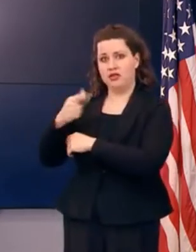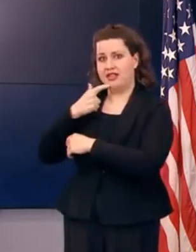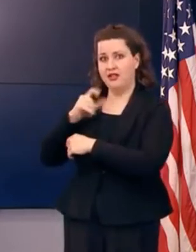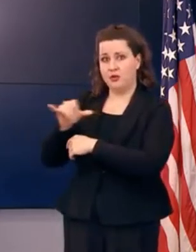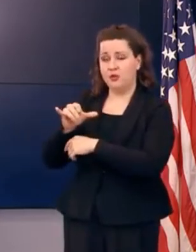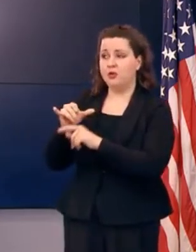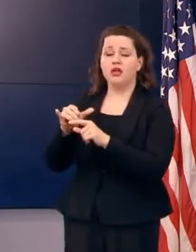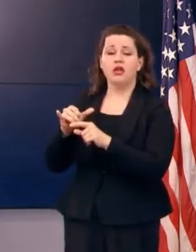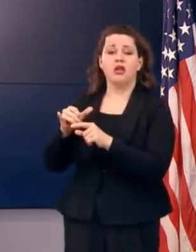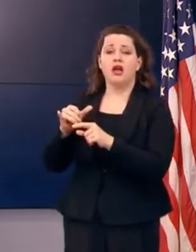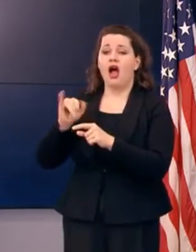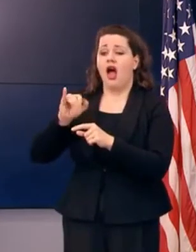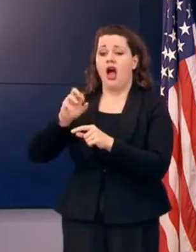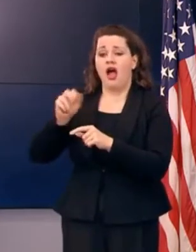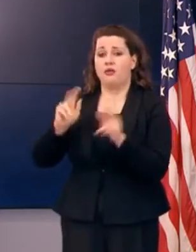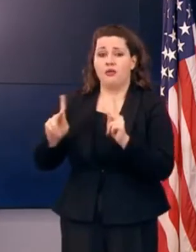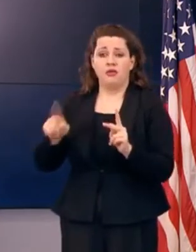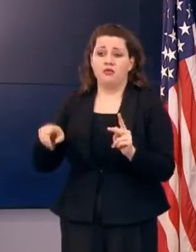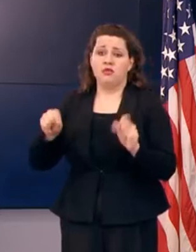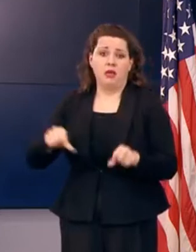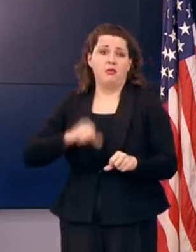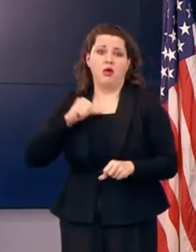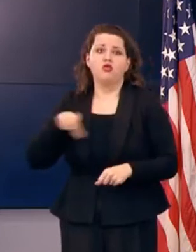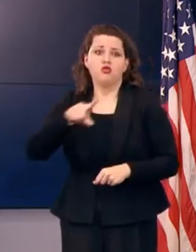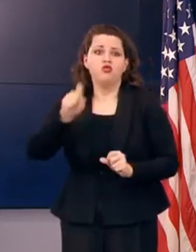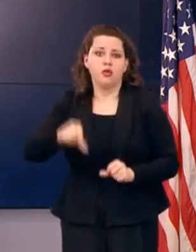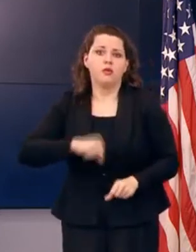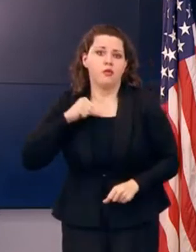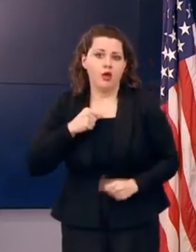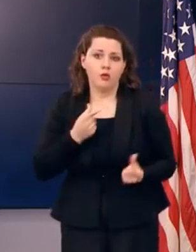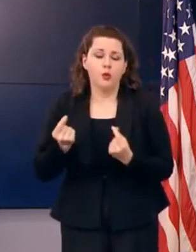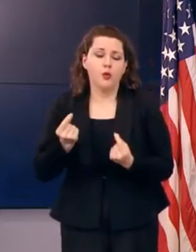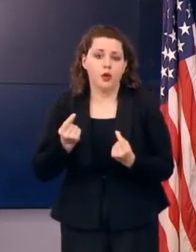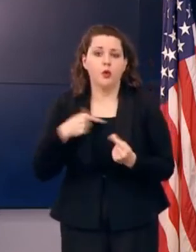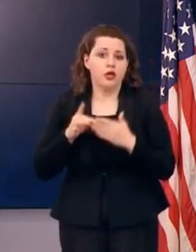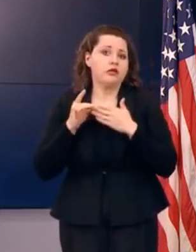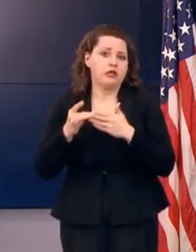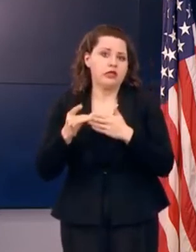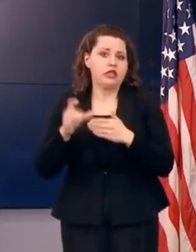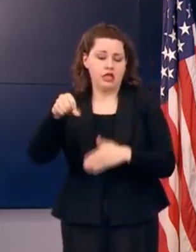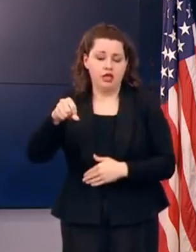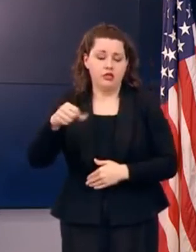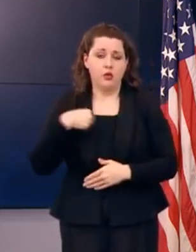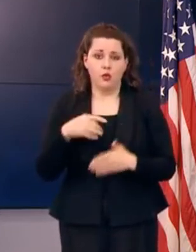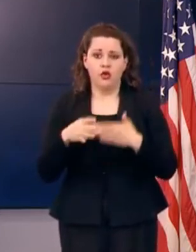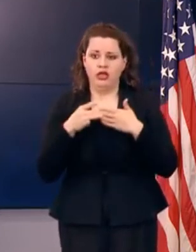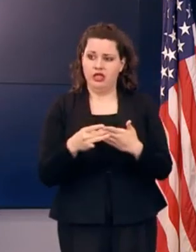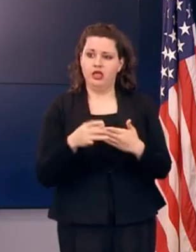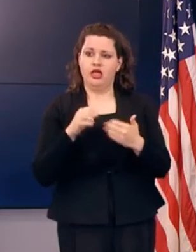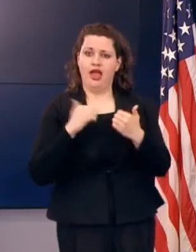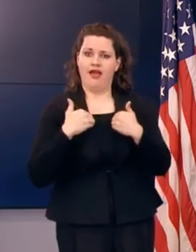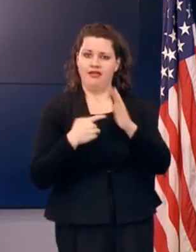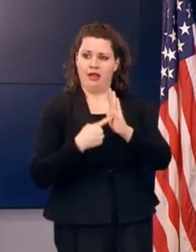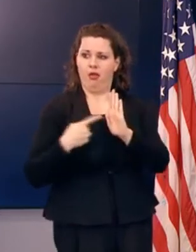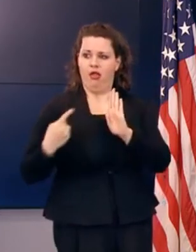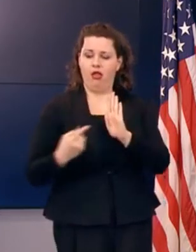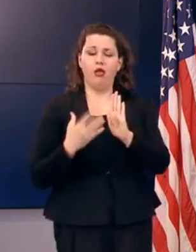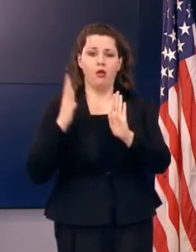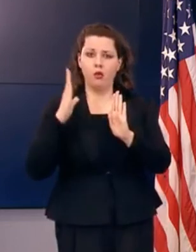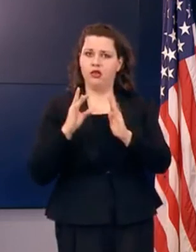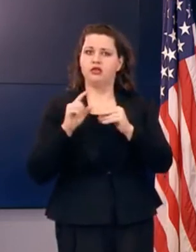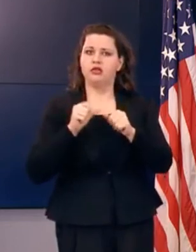well, Iowans can be proud of what we're doing. You should be proud of what we're doing. We are leading, and we're leading by example, and we're going to continue to lead.